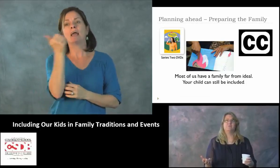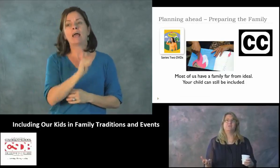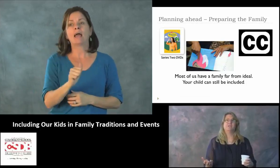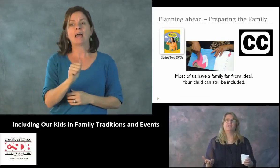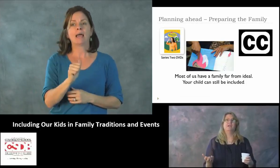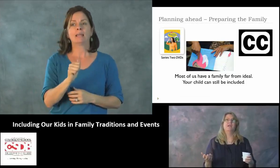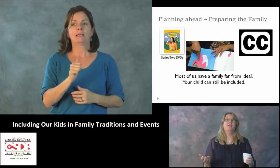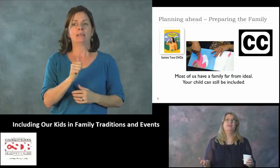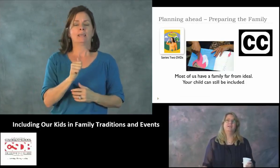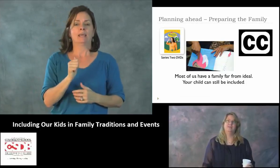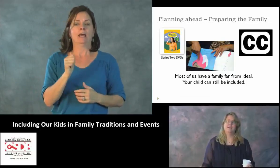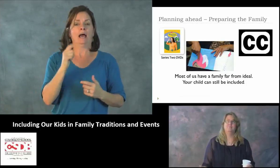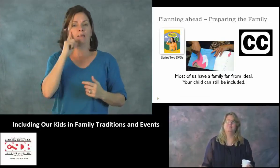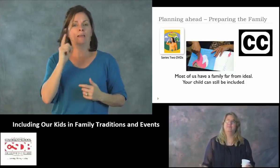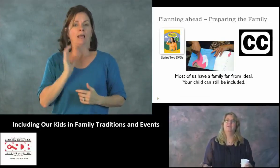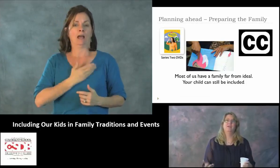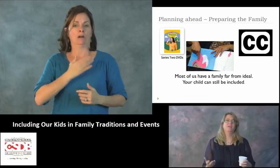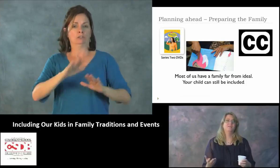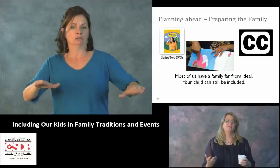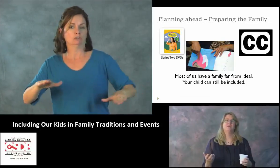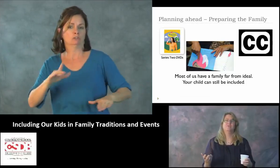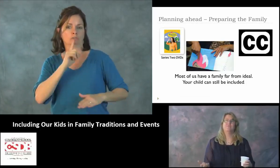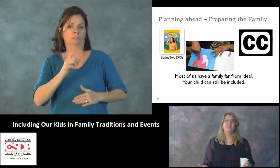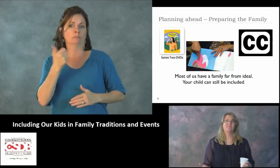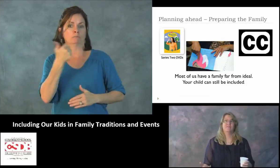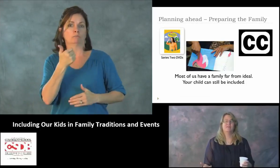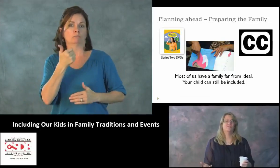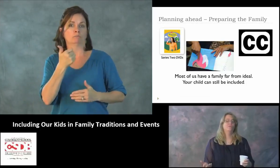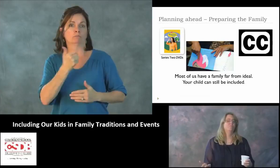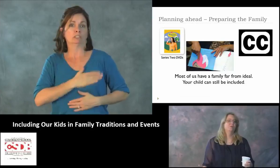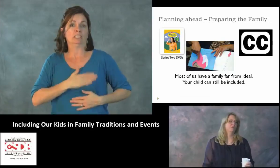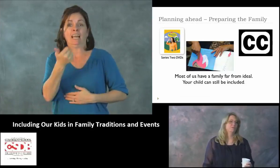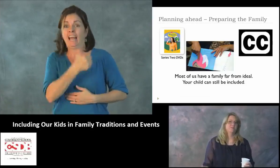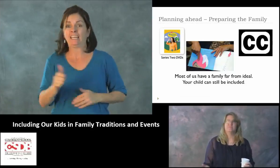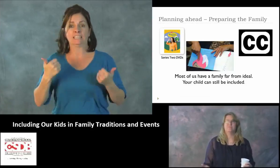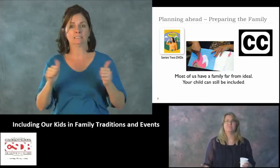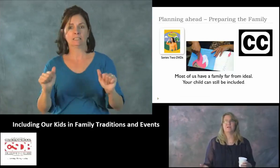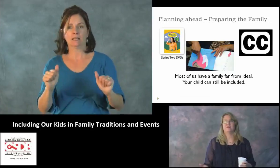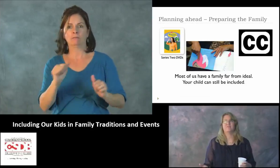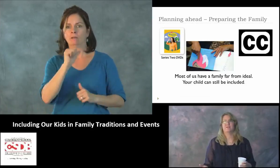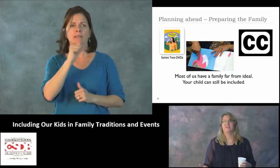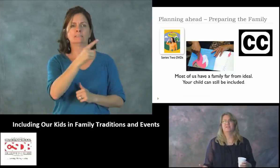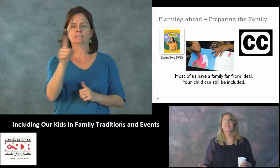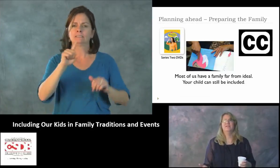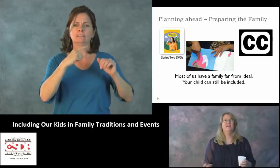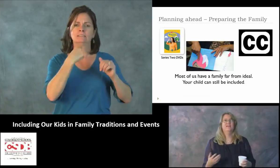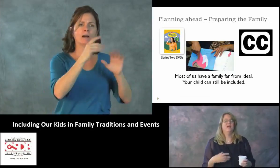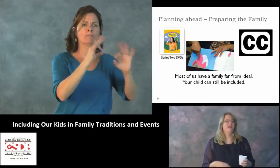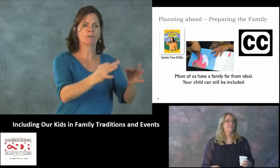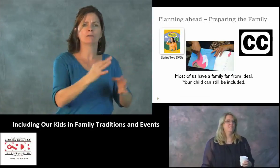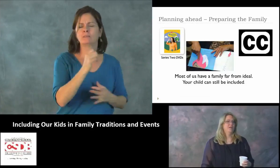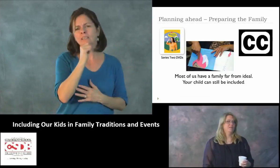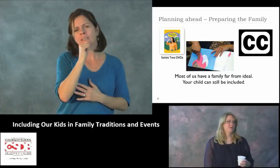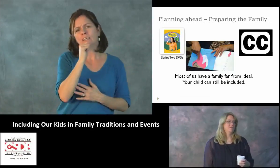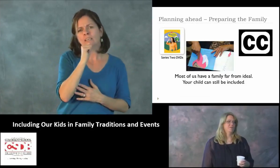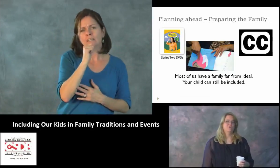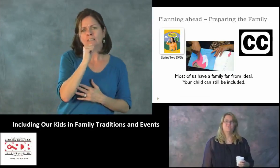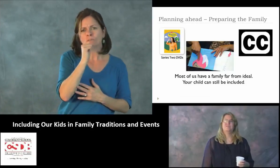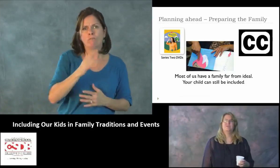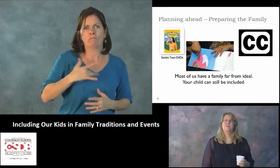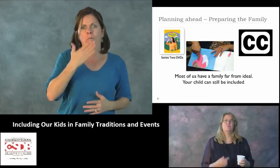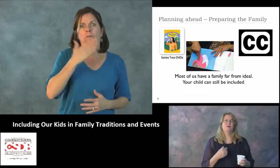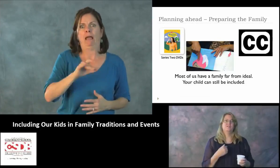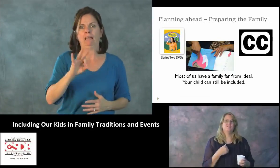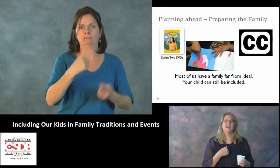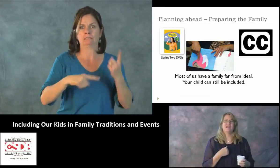kids appreciate any attempt. And tell your family that. Don't be nervous if you sign it wrong. I think my daughter